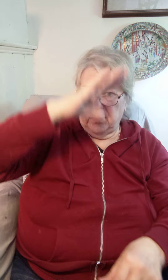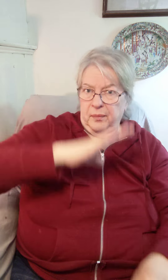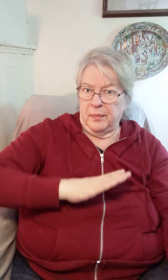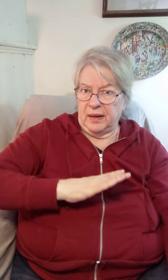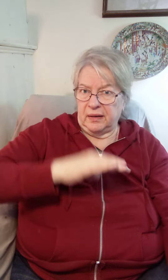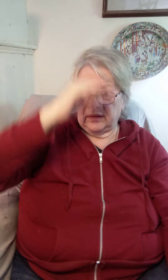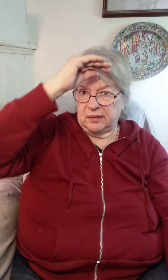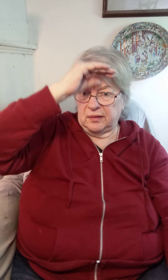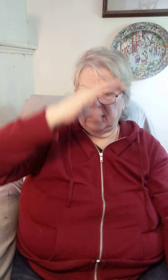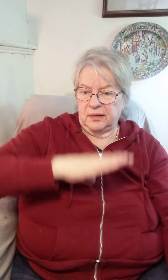men,